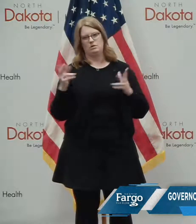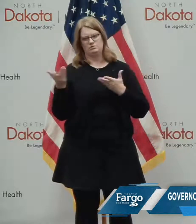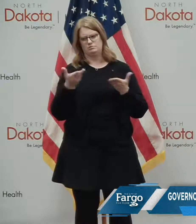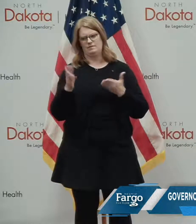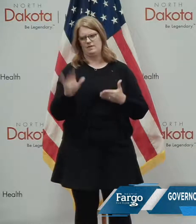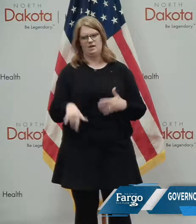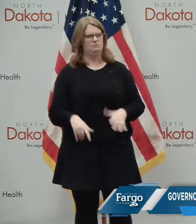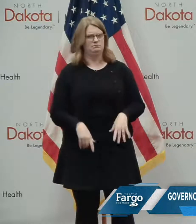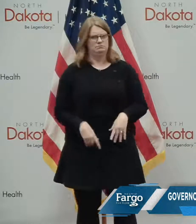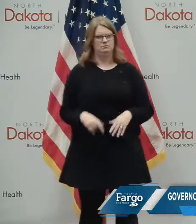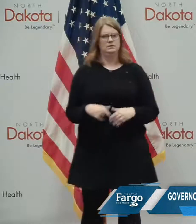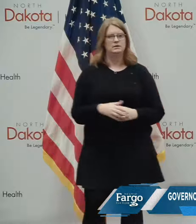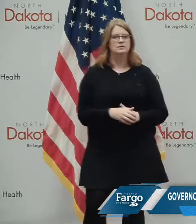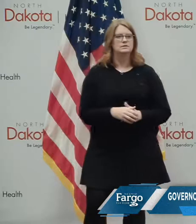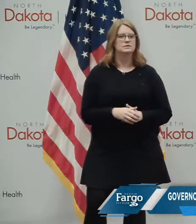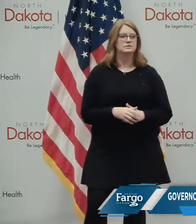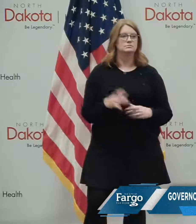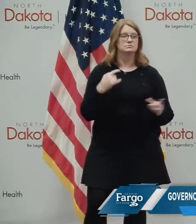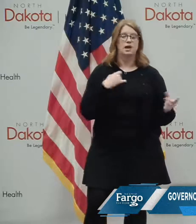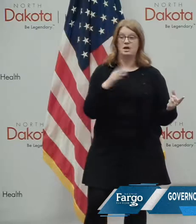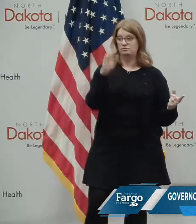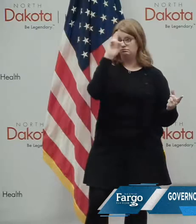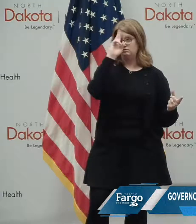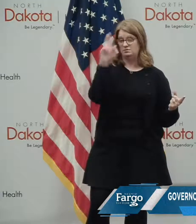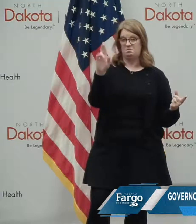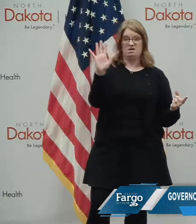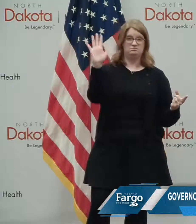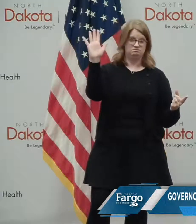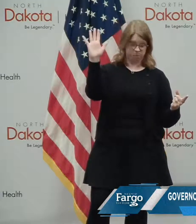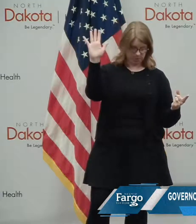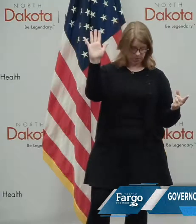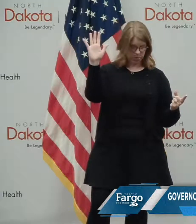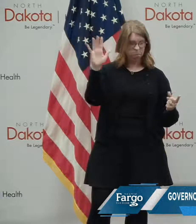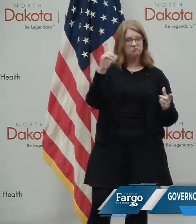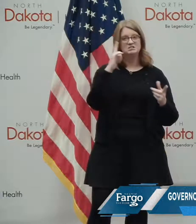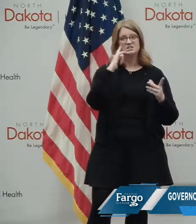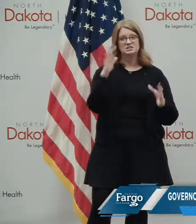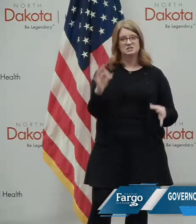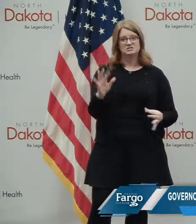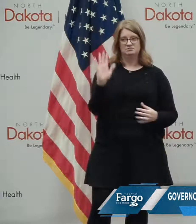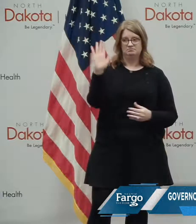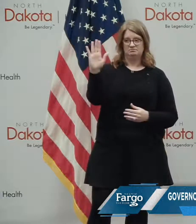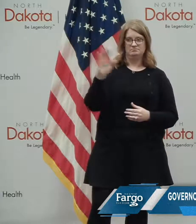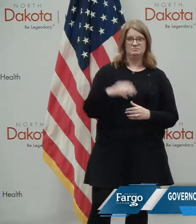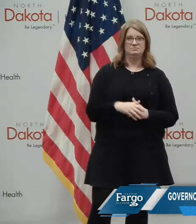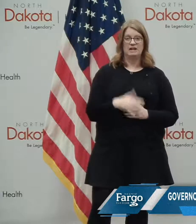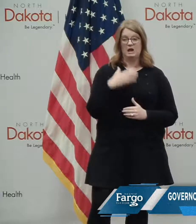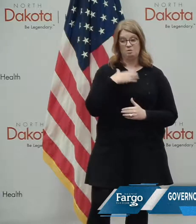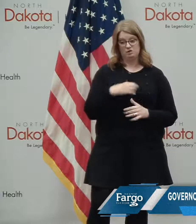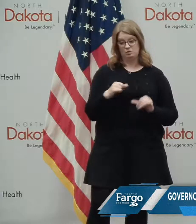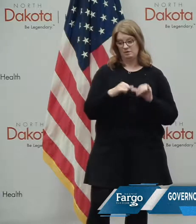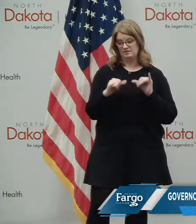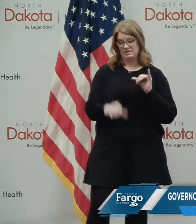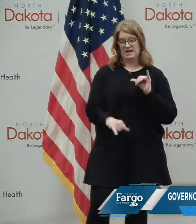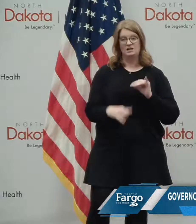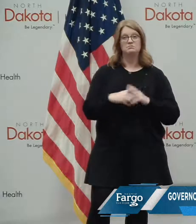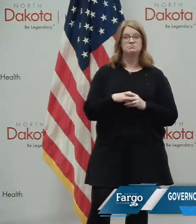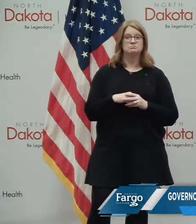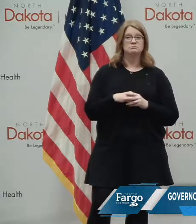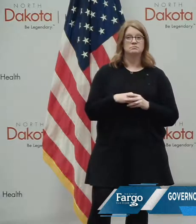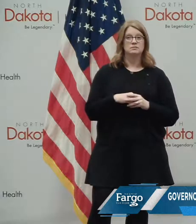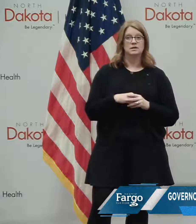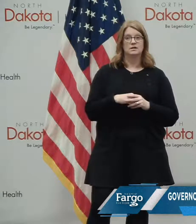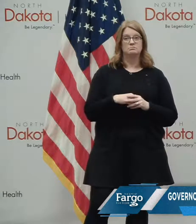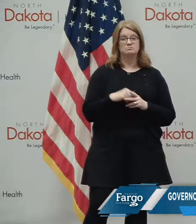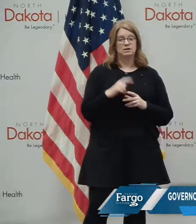the real setup. So I respect him completely about the decision that he made. Wished he would have stayed and worked through it. He